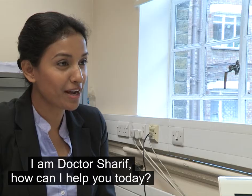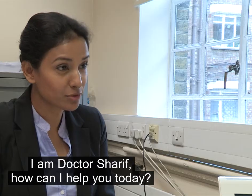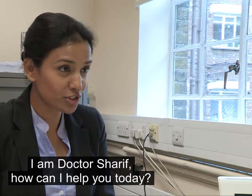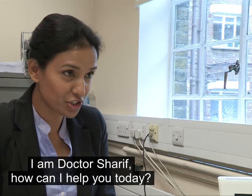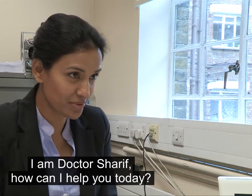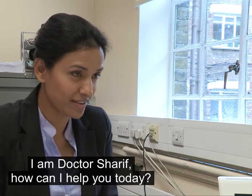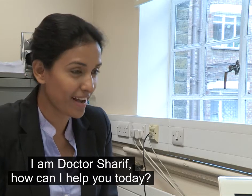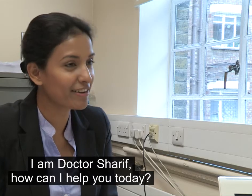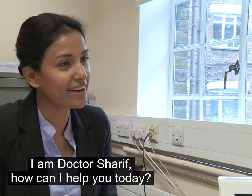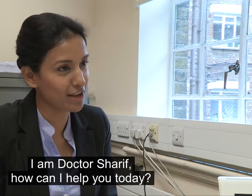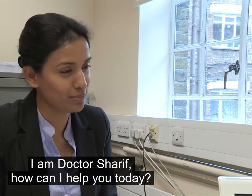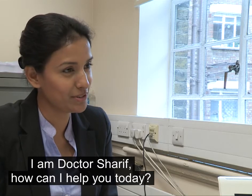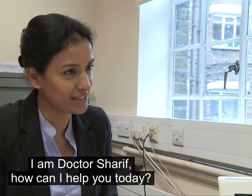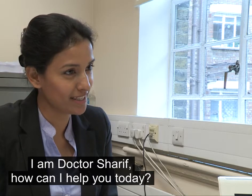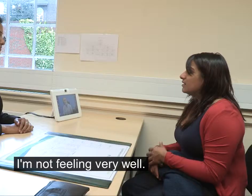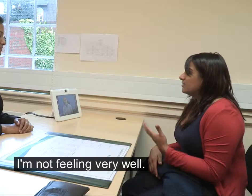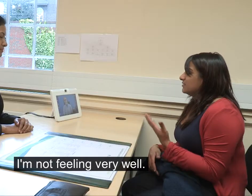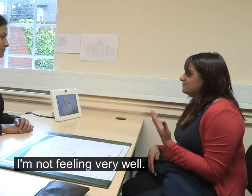I'm Dr. Sharif. How can I help you today?